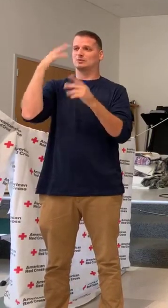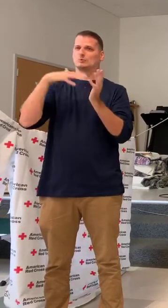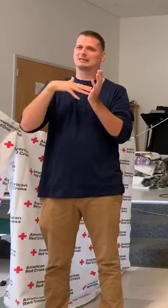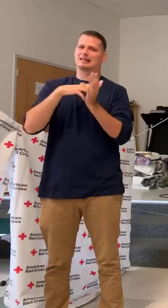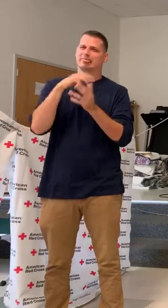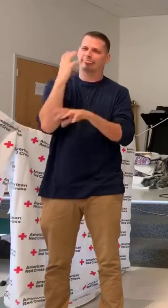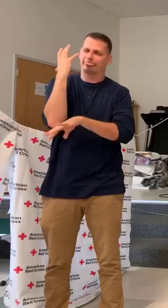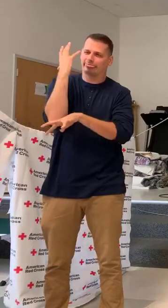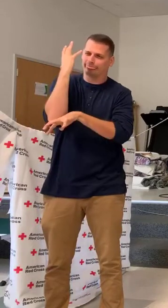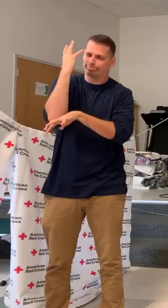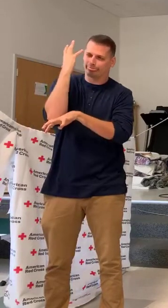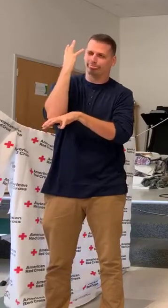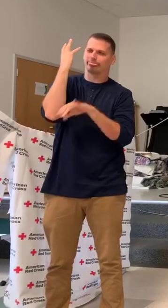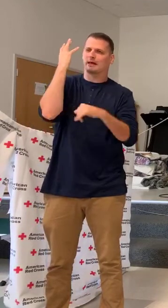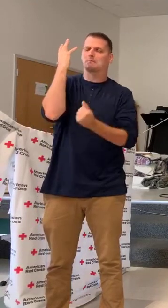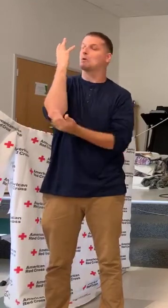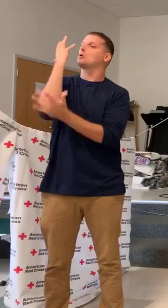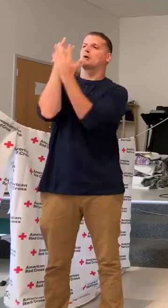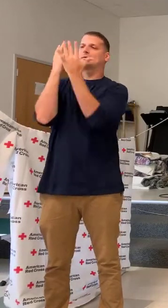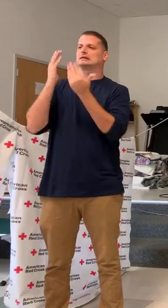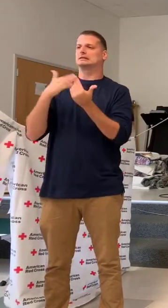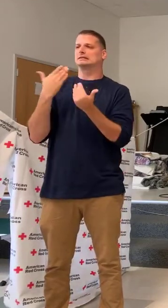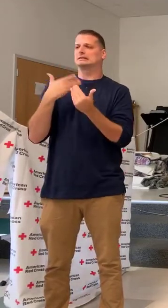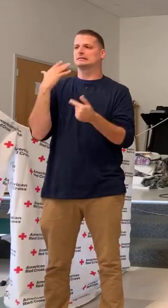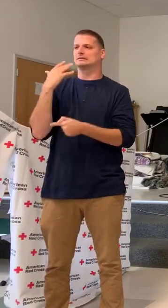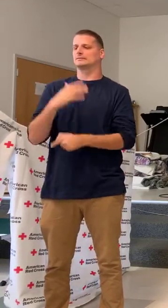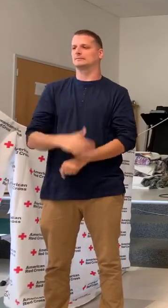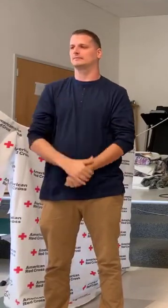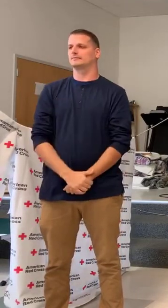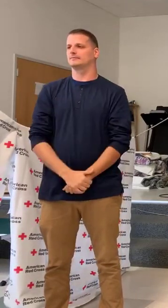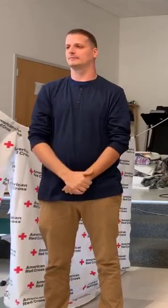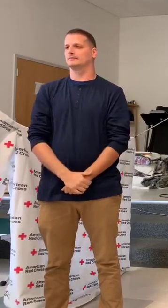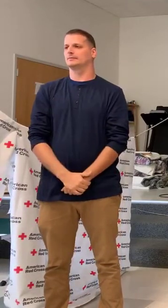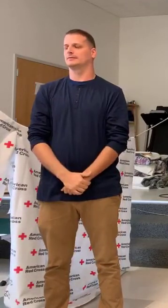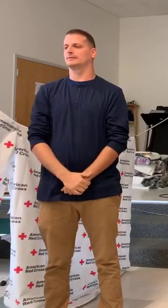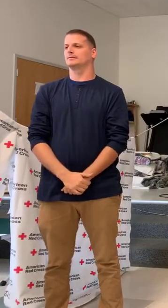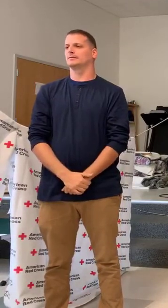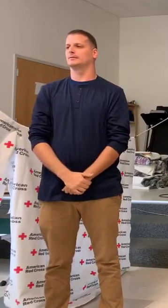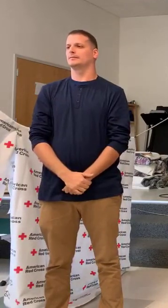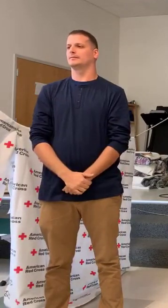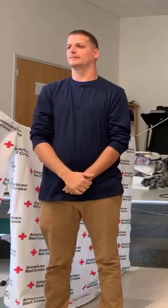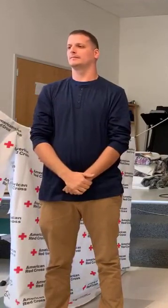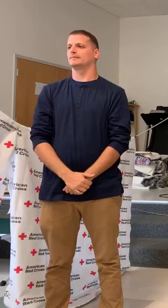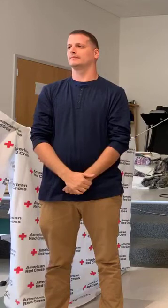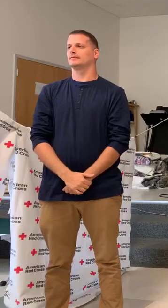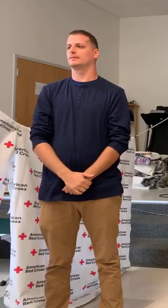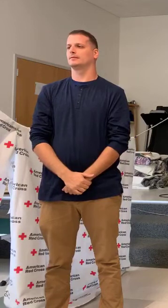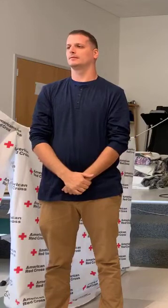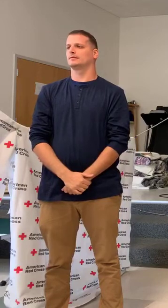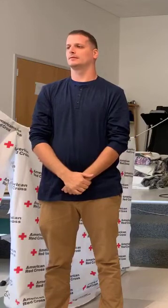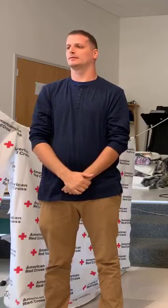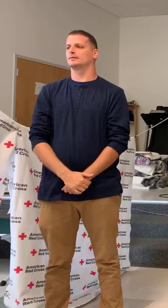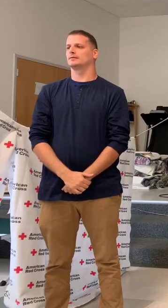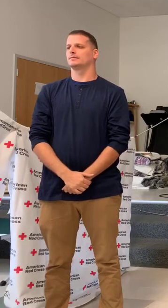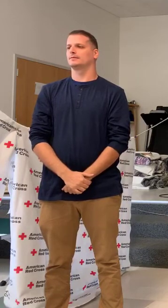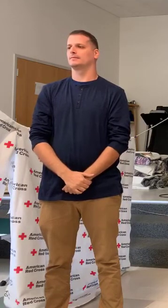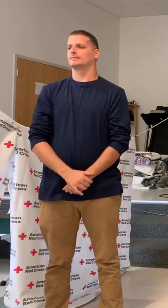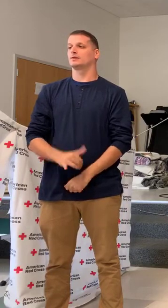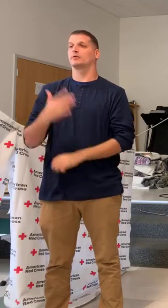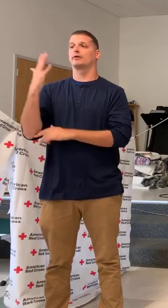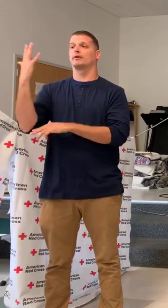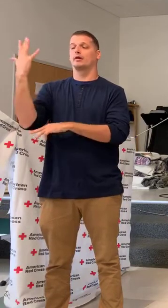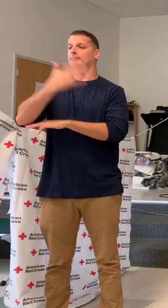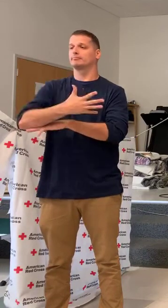all these trees, the tundra mat's been burned away. And so a tree will just tip silently in the forest without